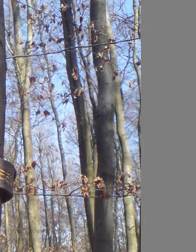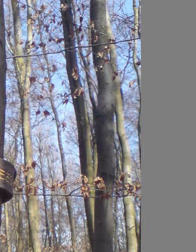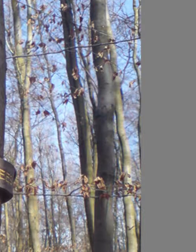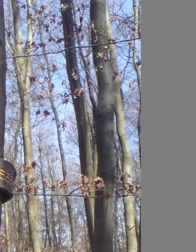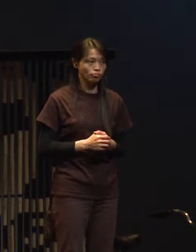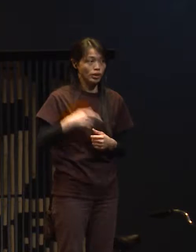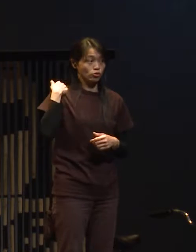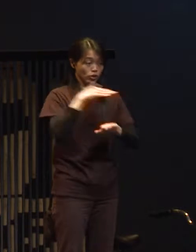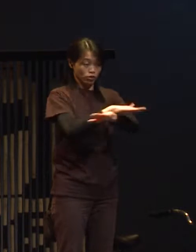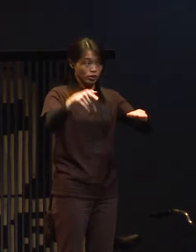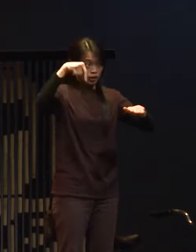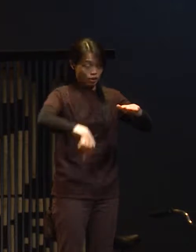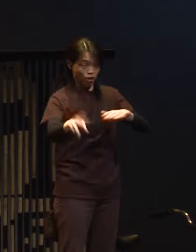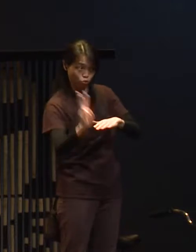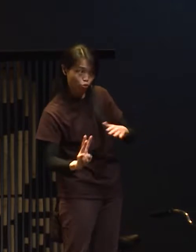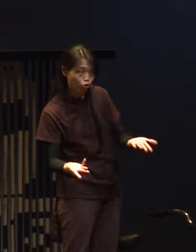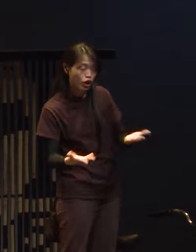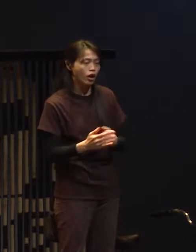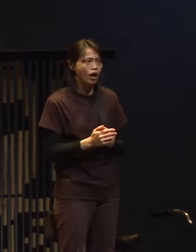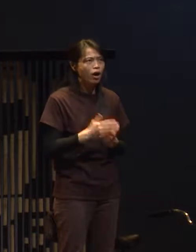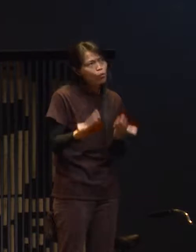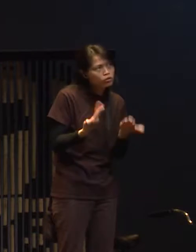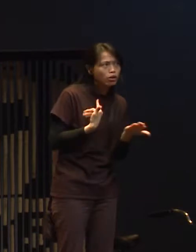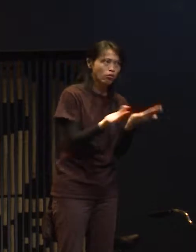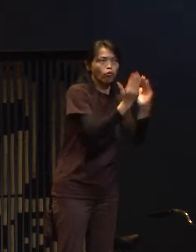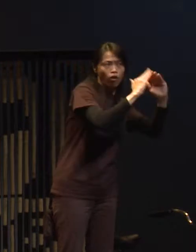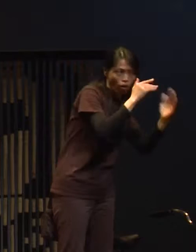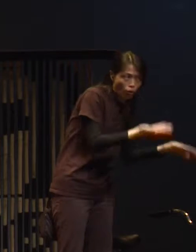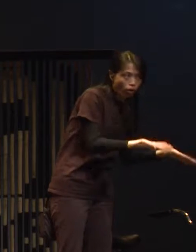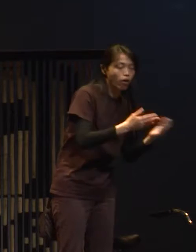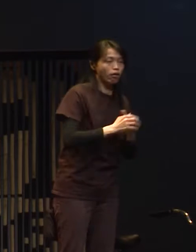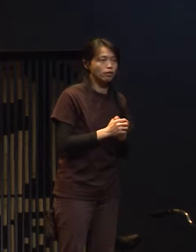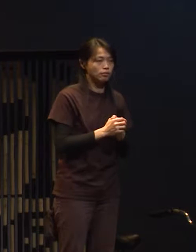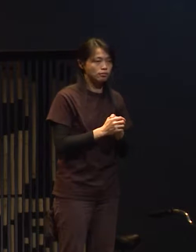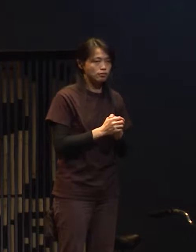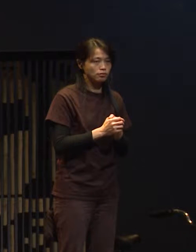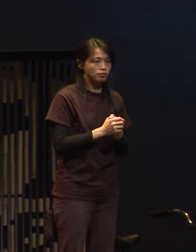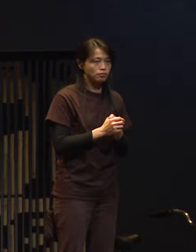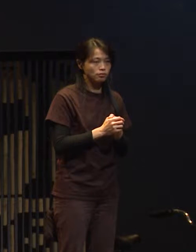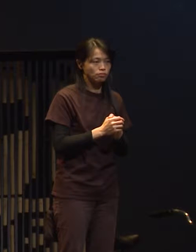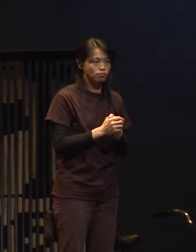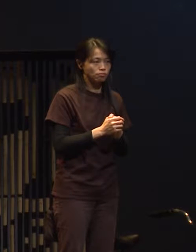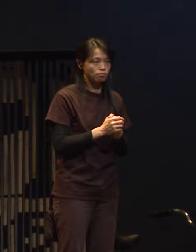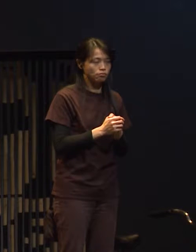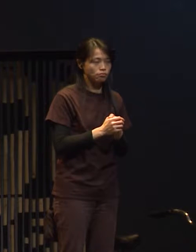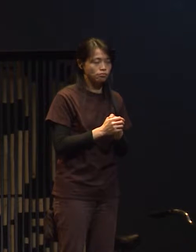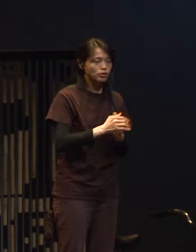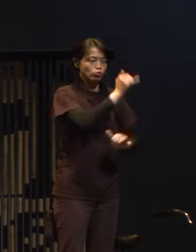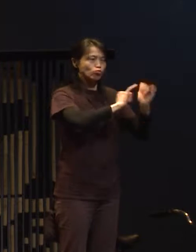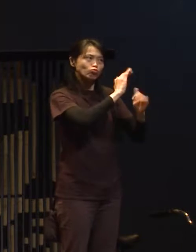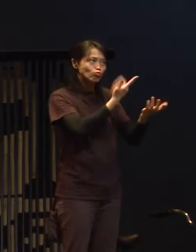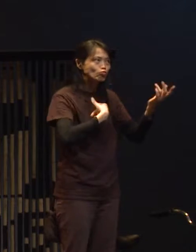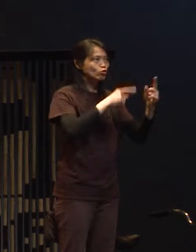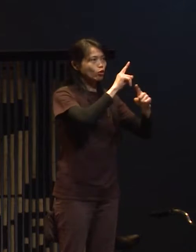schools, in our official universities, we can start to look at how do we live in this